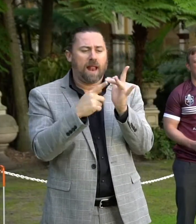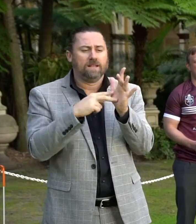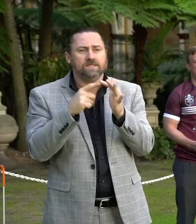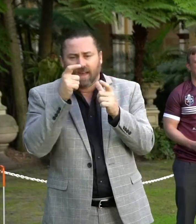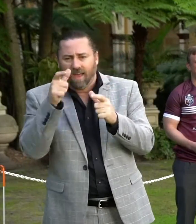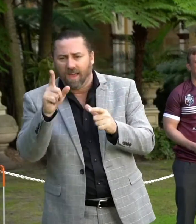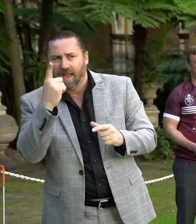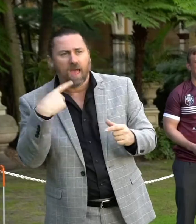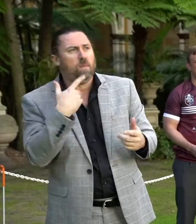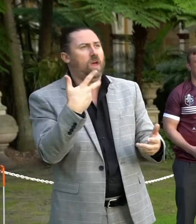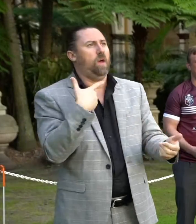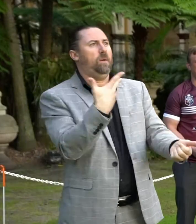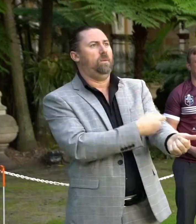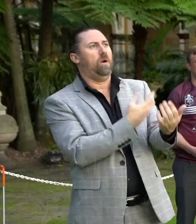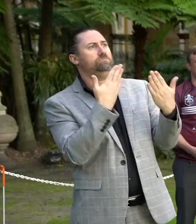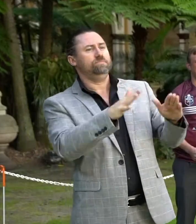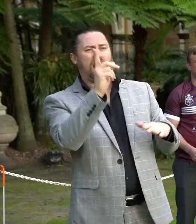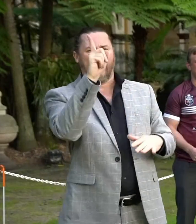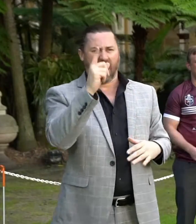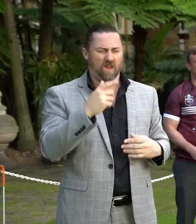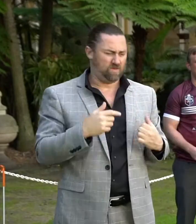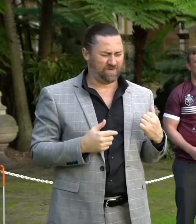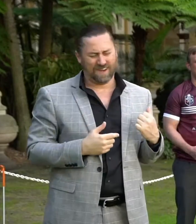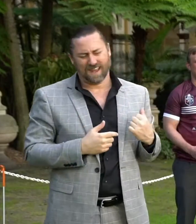think that would be the case at all. I mean,